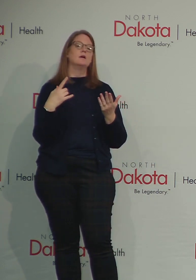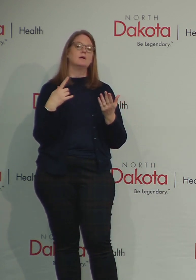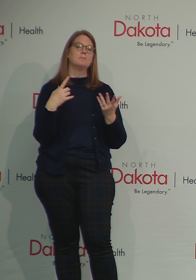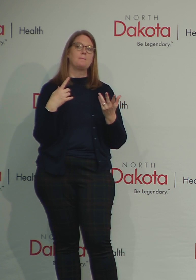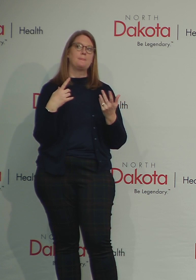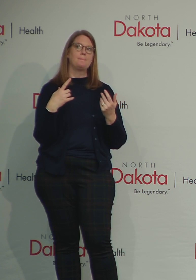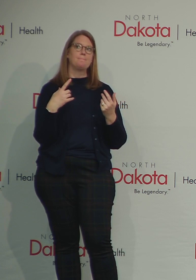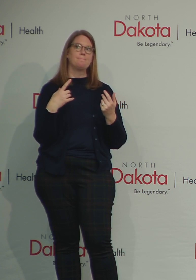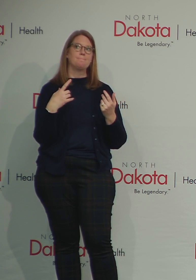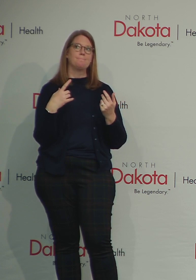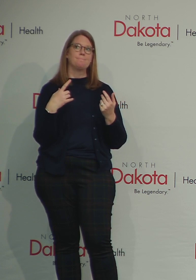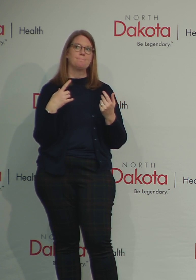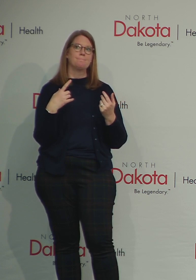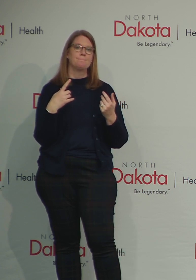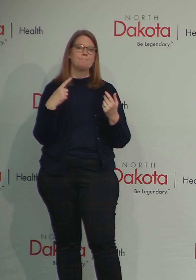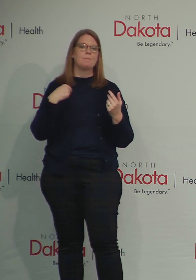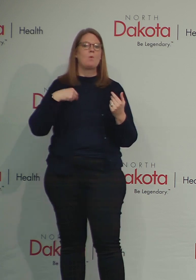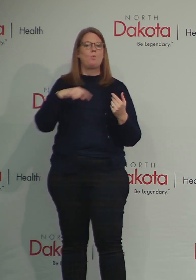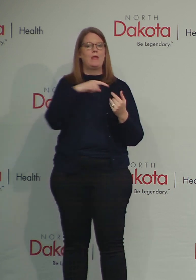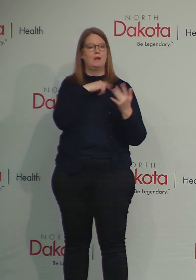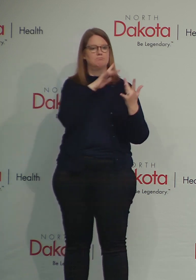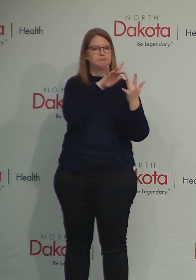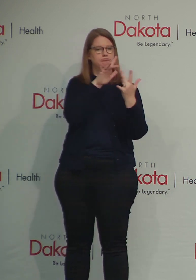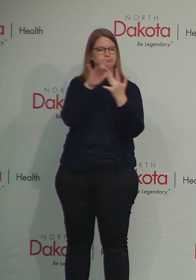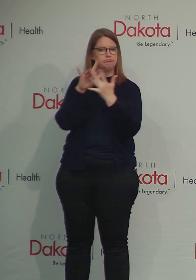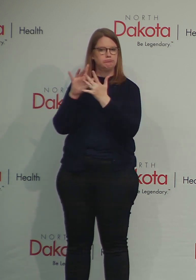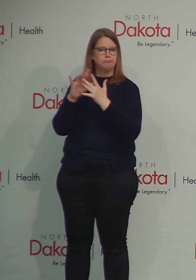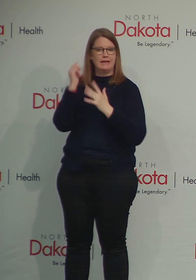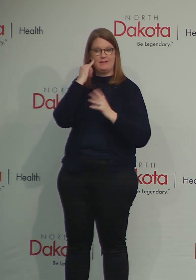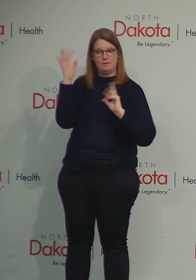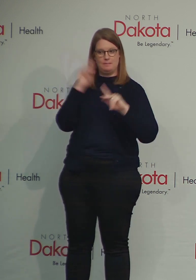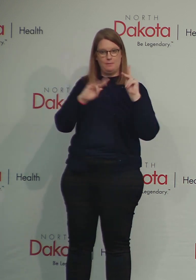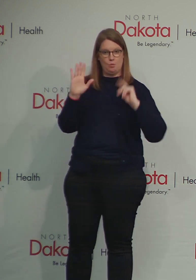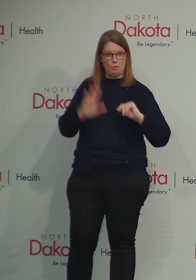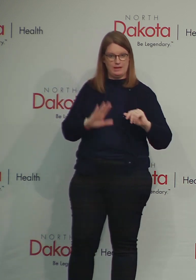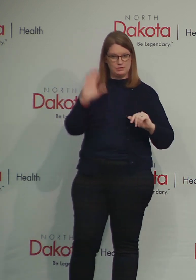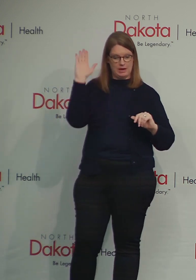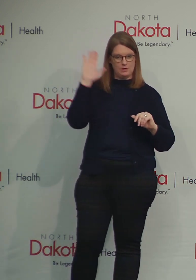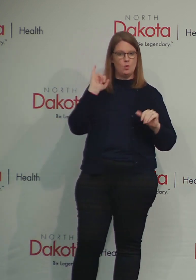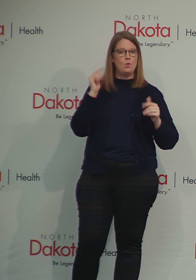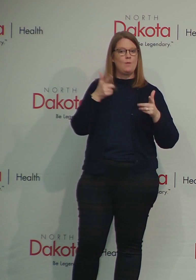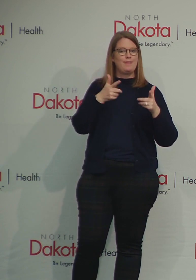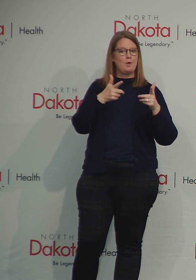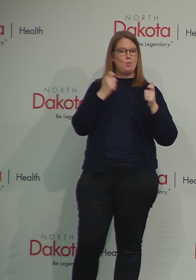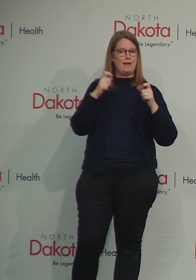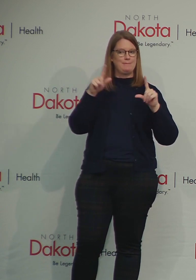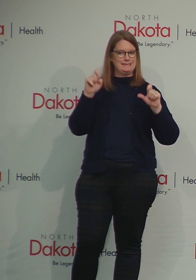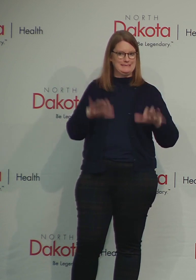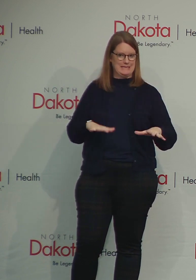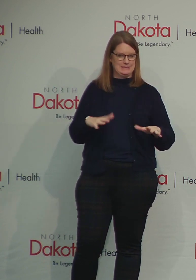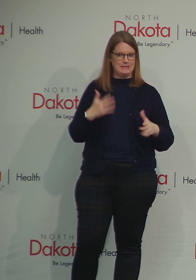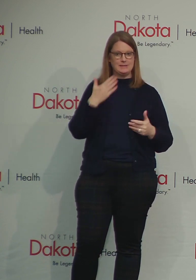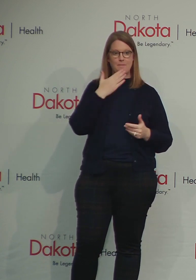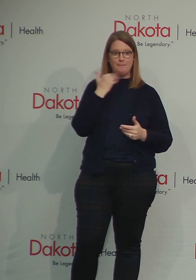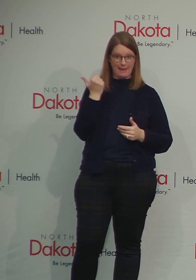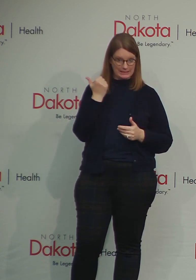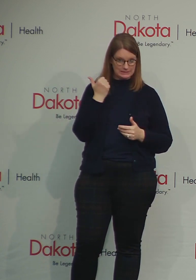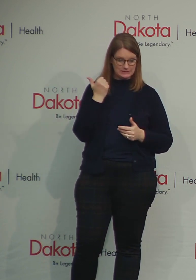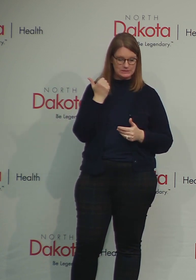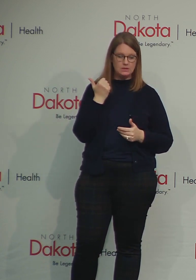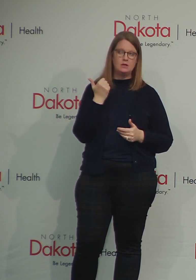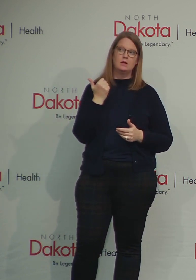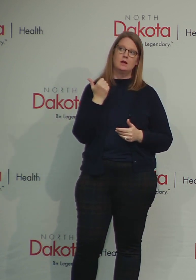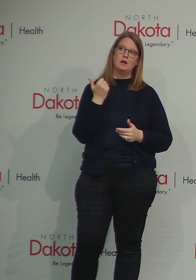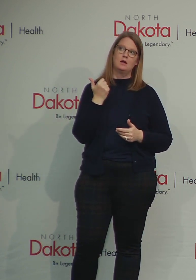for and reaching out to, and I'd say if people raise their hands, is with the rapid testing works best if people